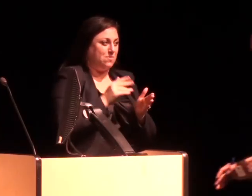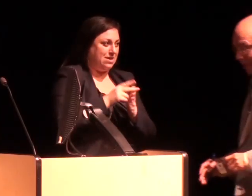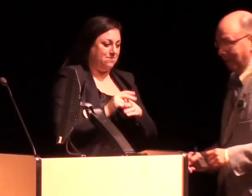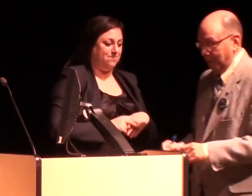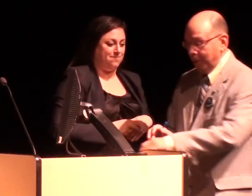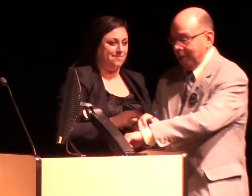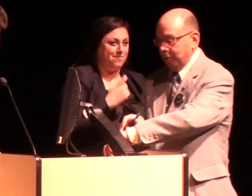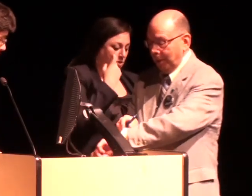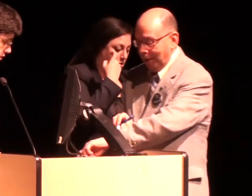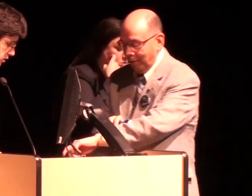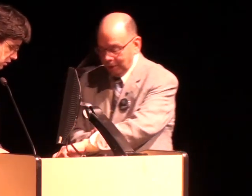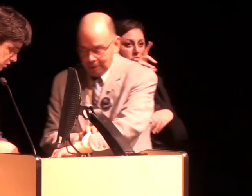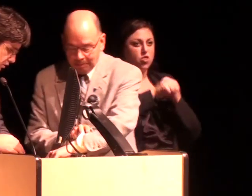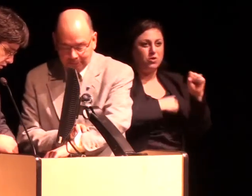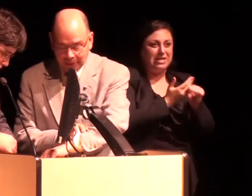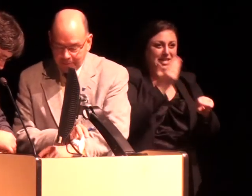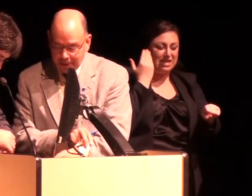years.